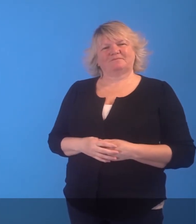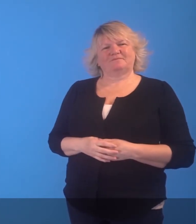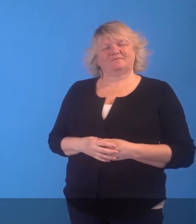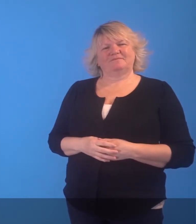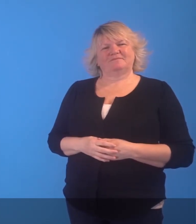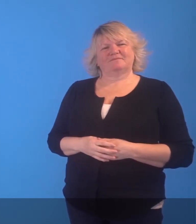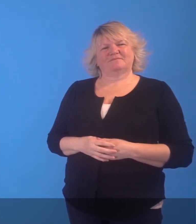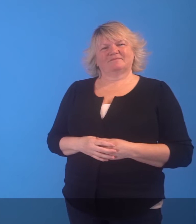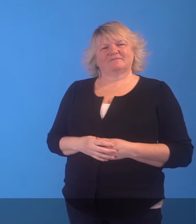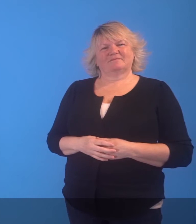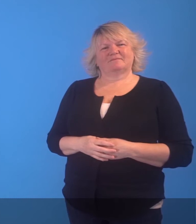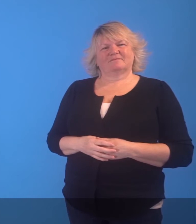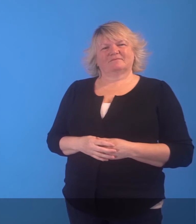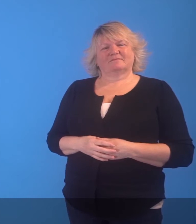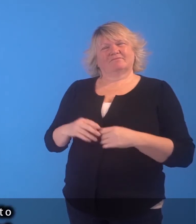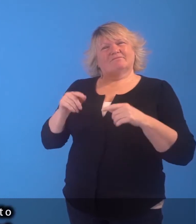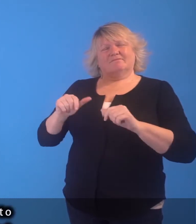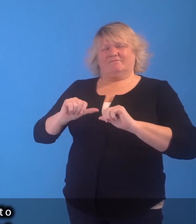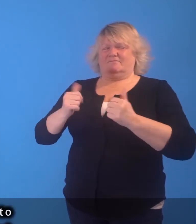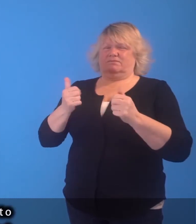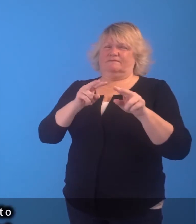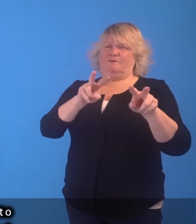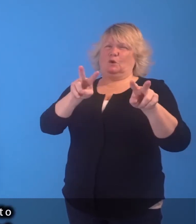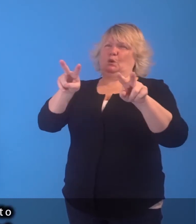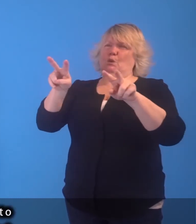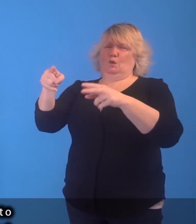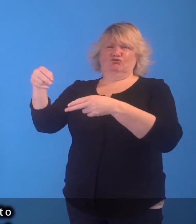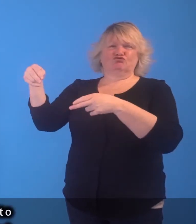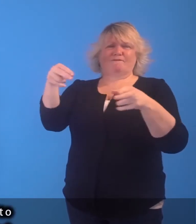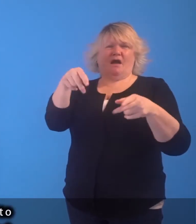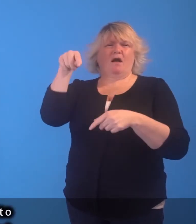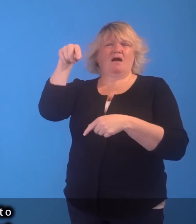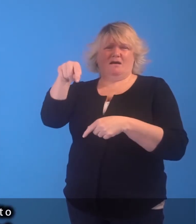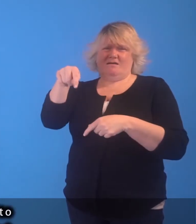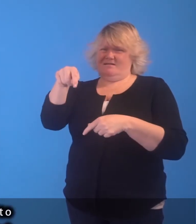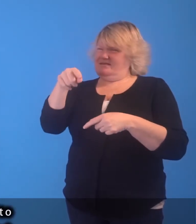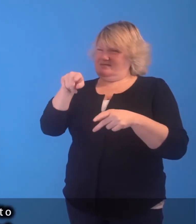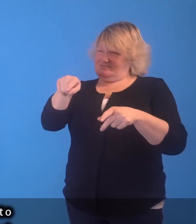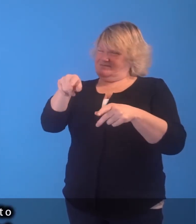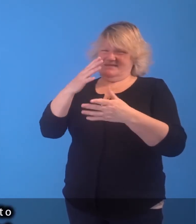The small window in the wall was originally external.